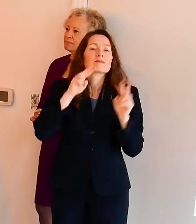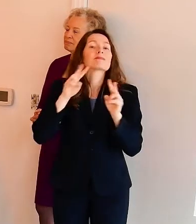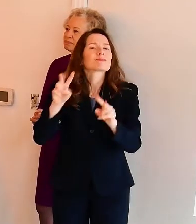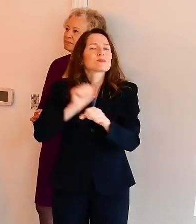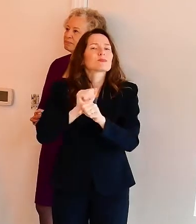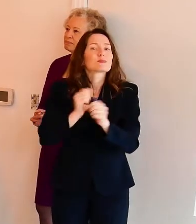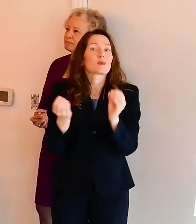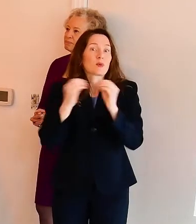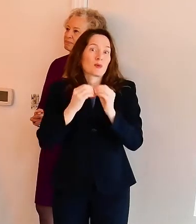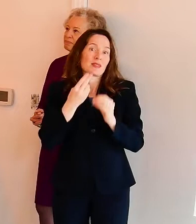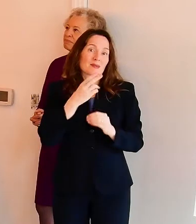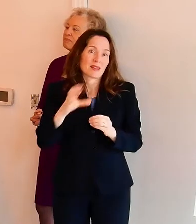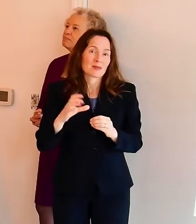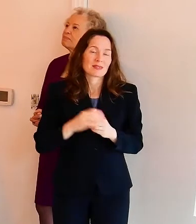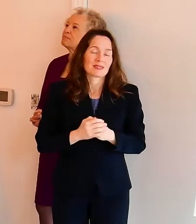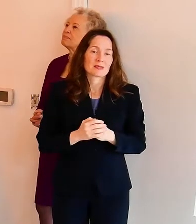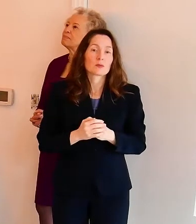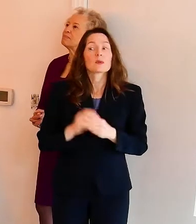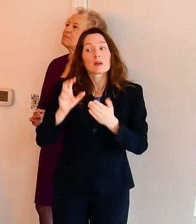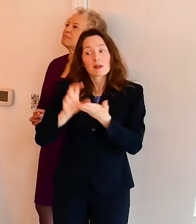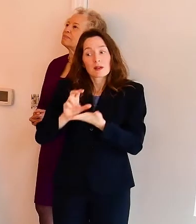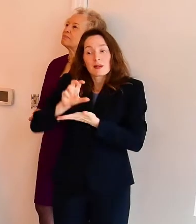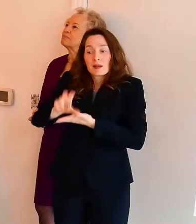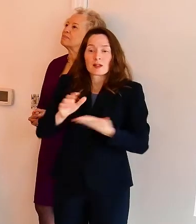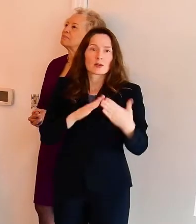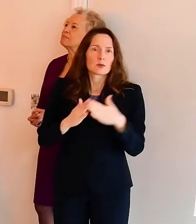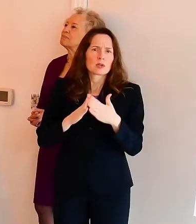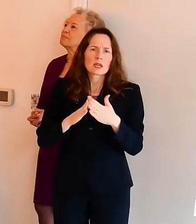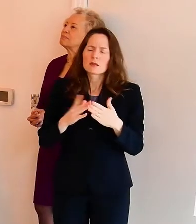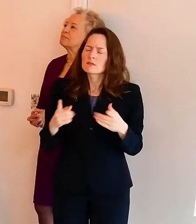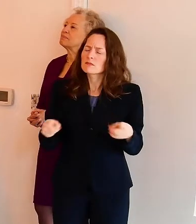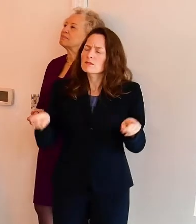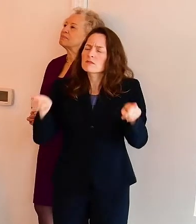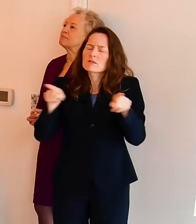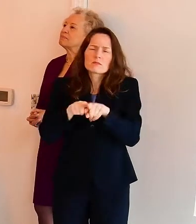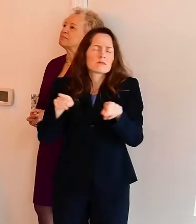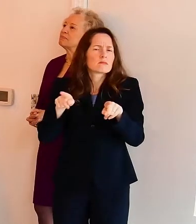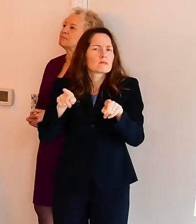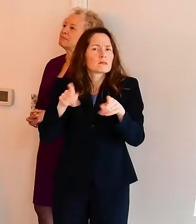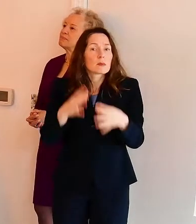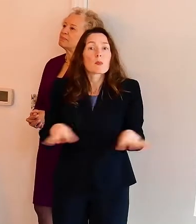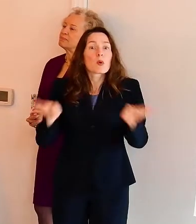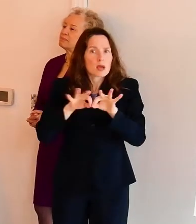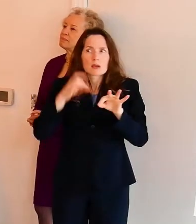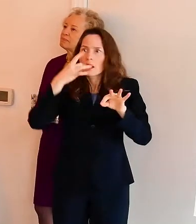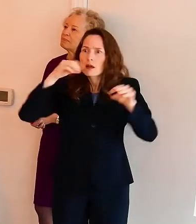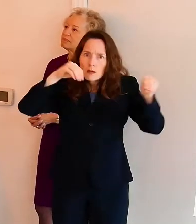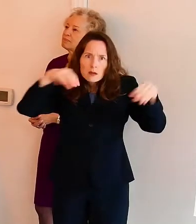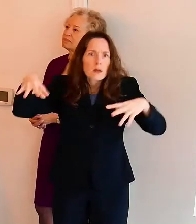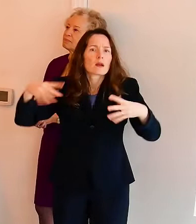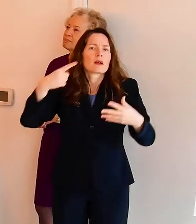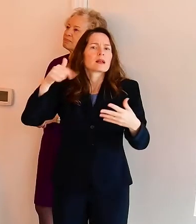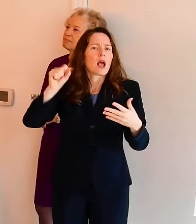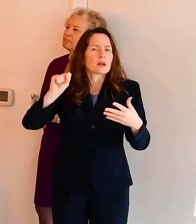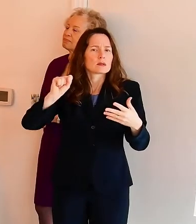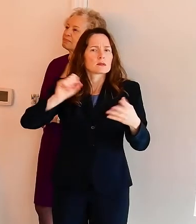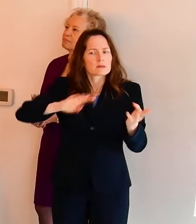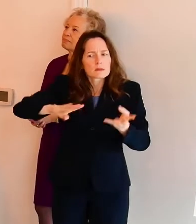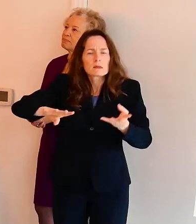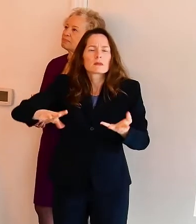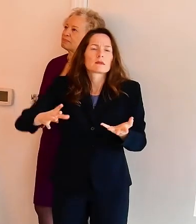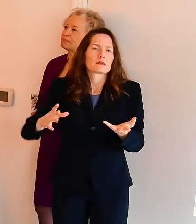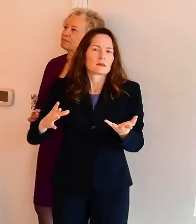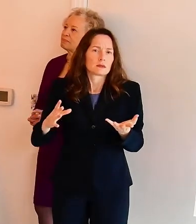County. Investing in the community is just as important to us as keeping the lights on and the gas flowing, especially where